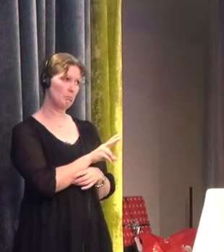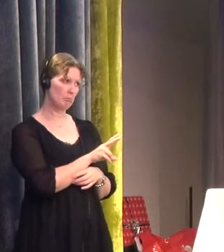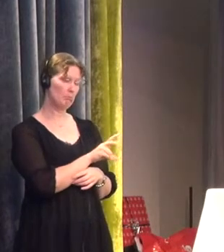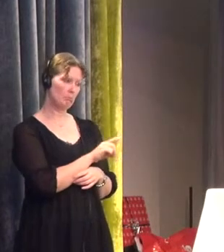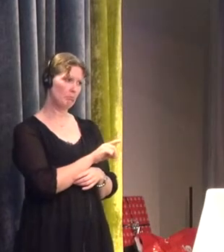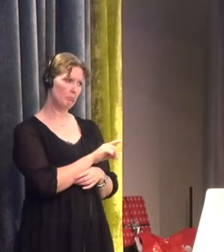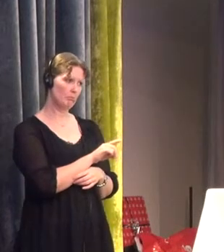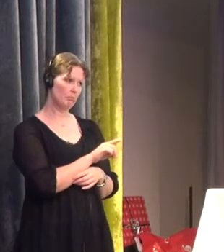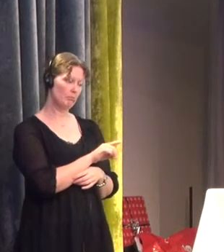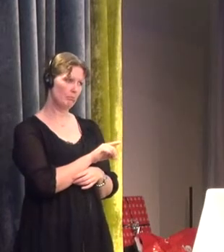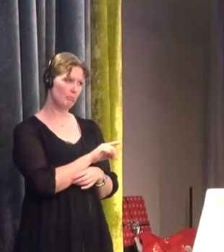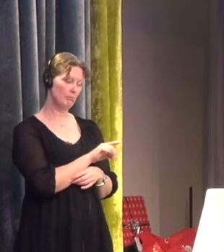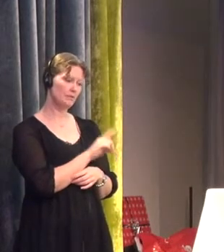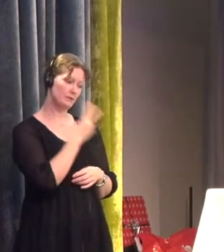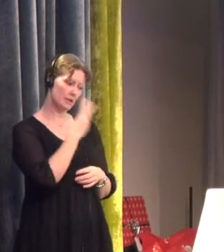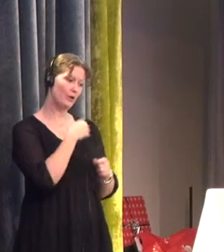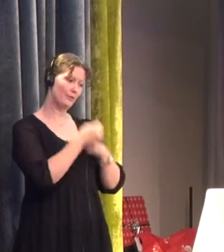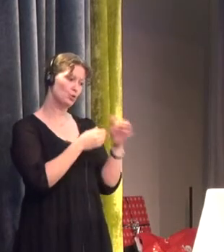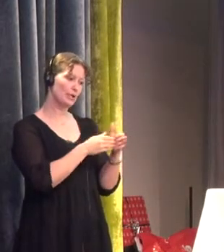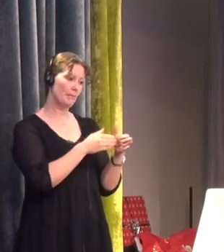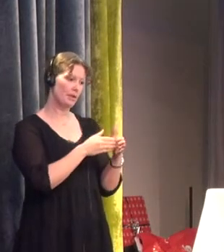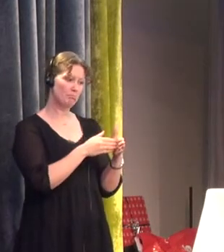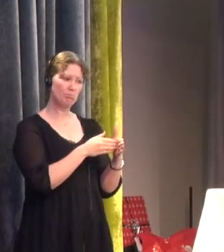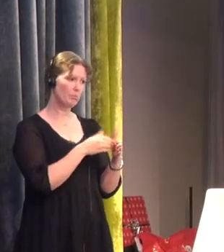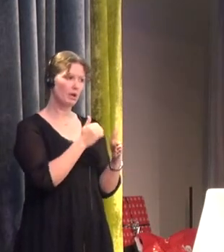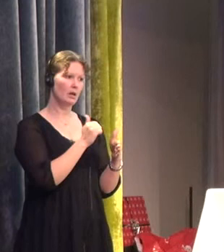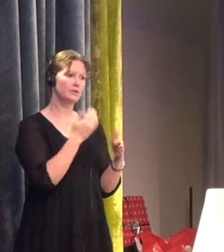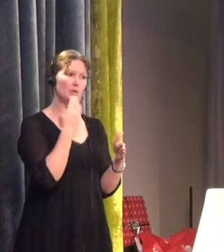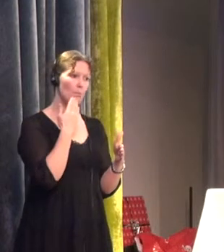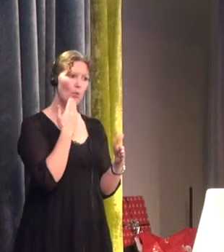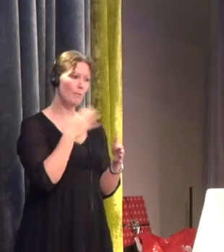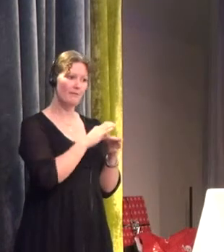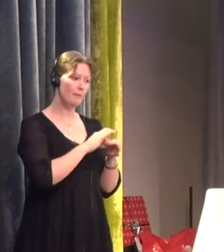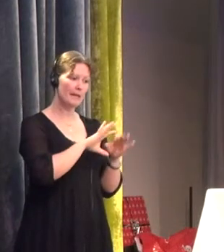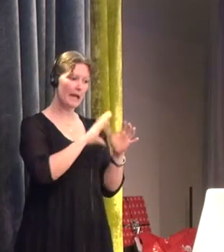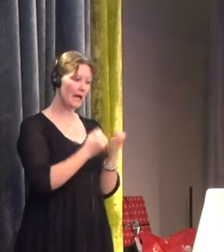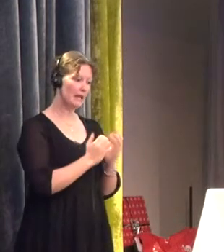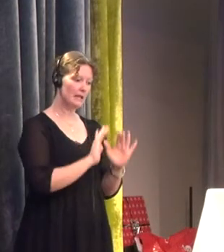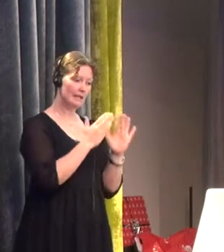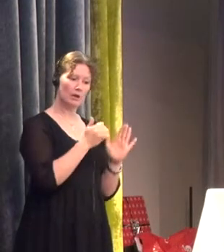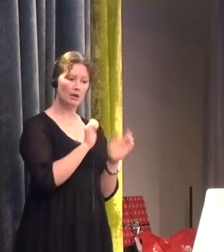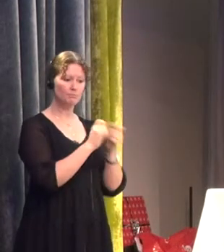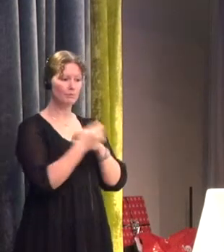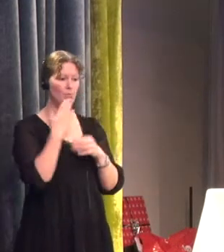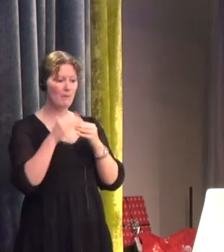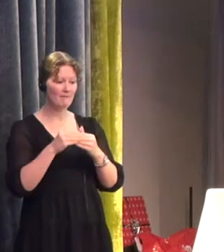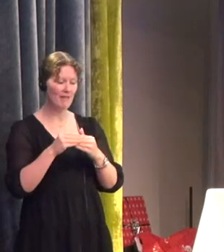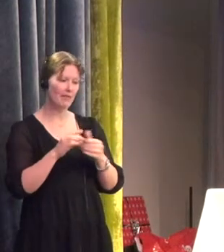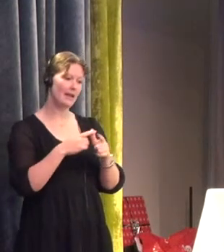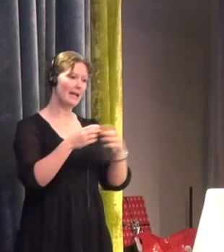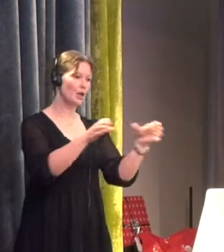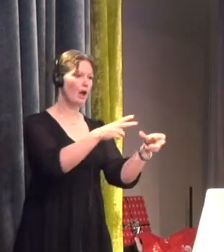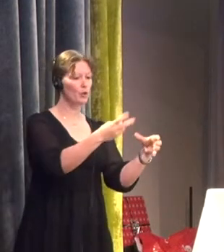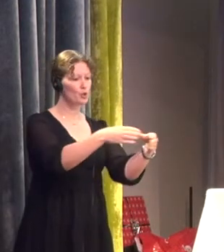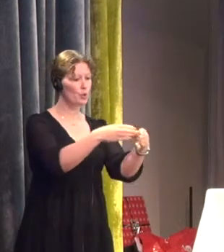in communities, living in groups, or living on their own. But in most parts of the world, in the developing world, when you